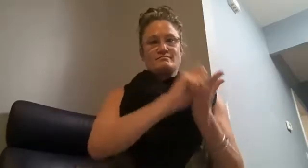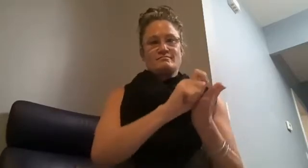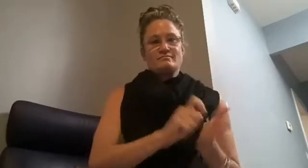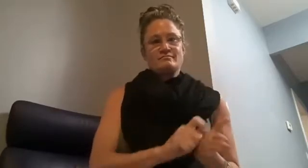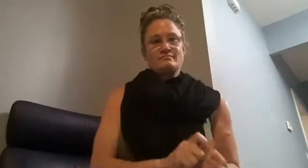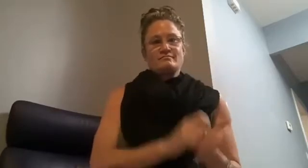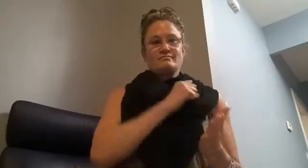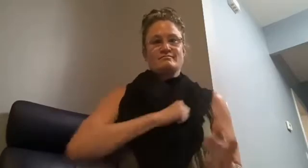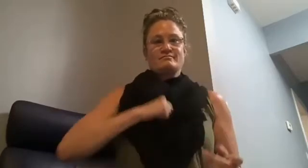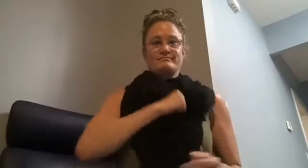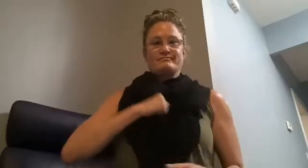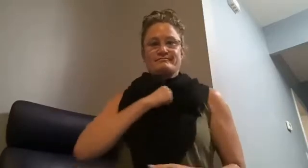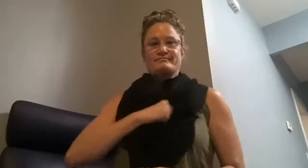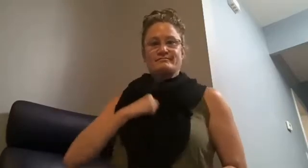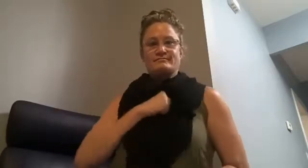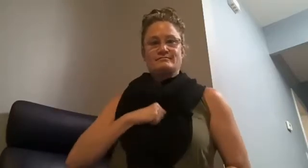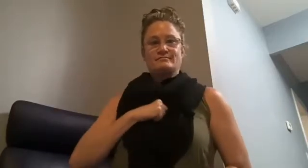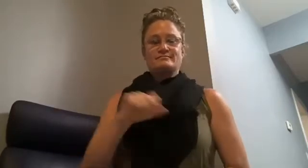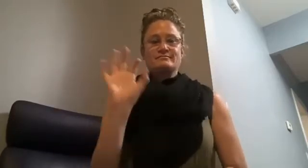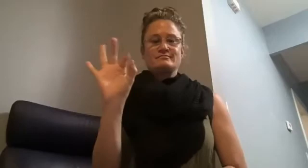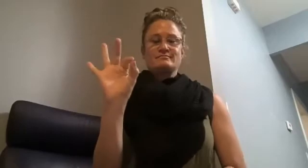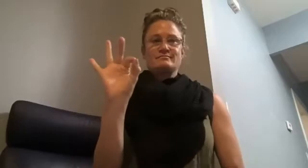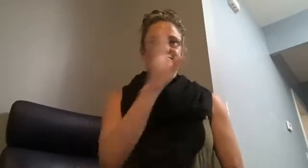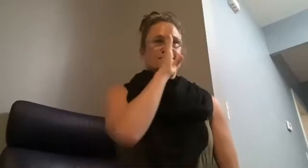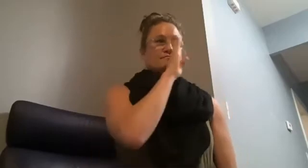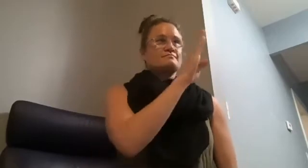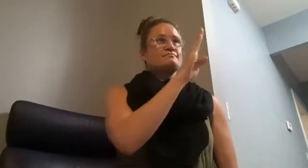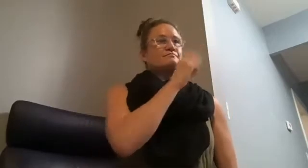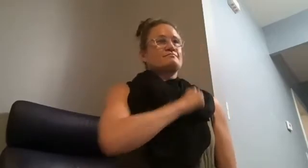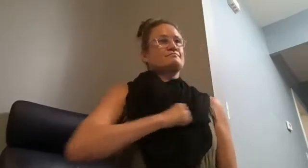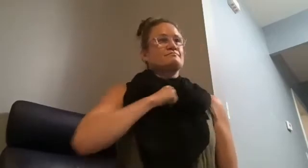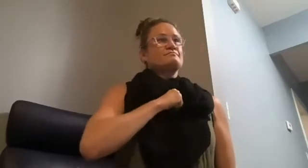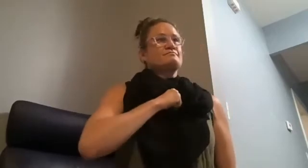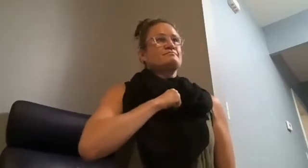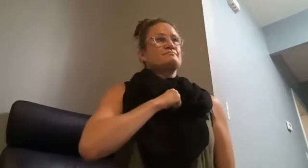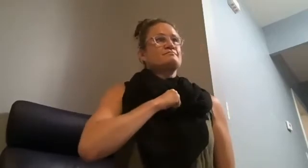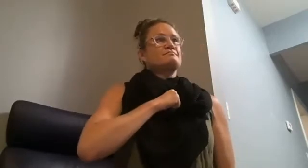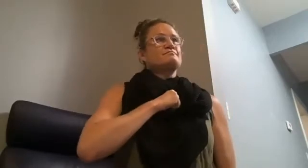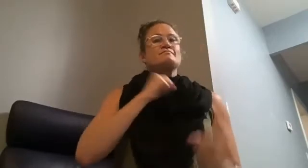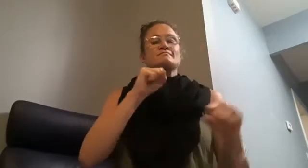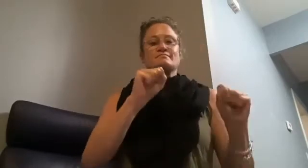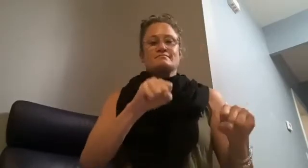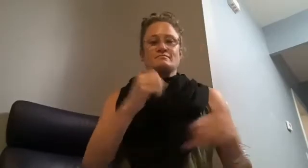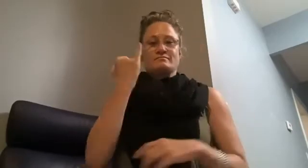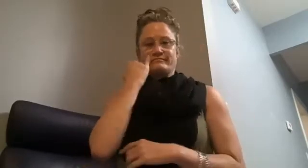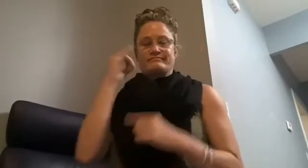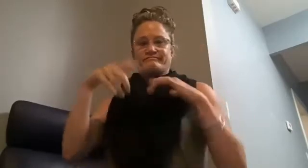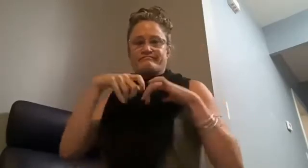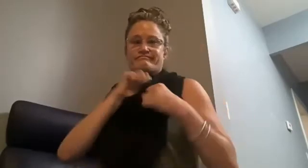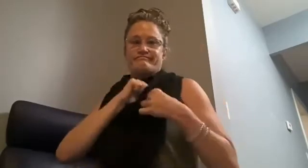all. 9, made direct amends to such people wherever possible, except when to do so would injure them or others. 10, continued to take